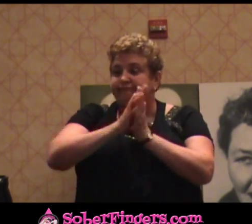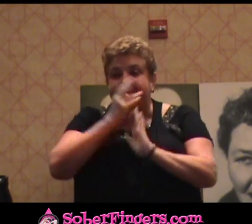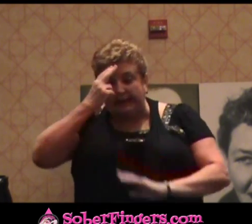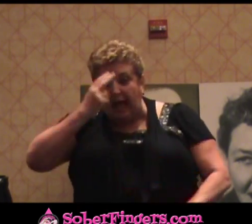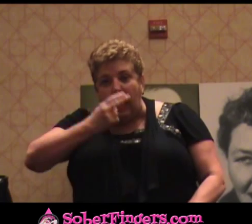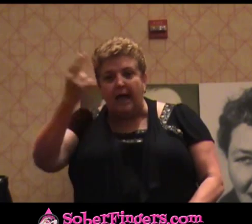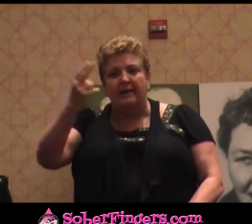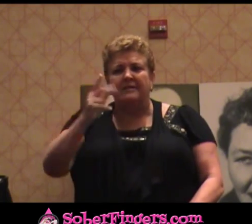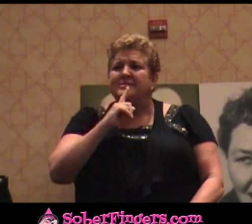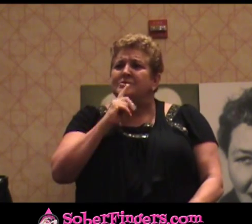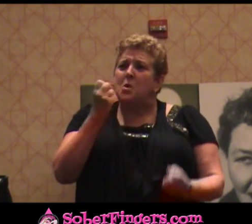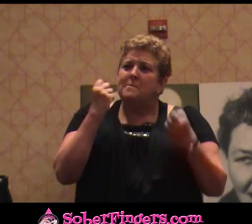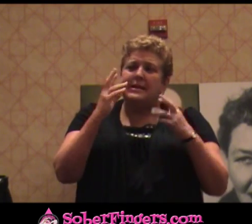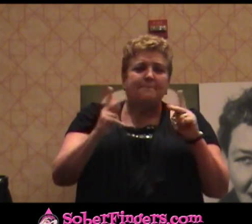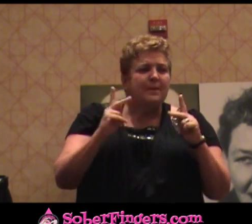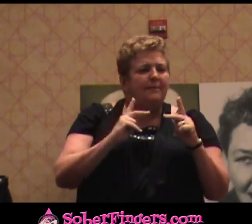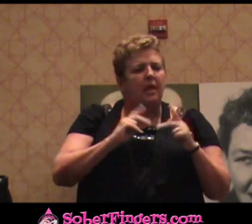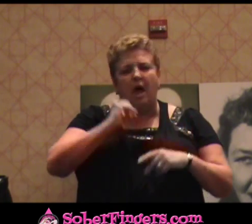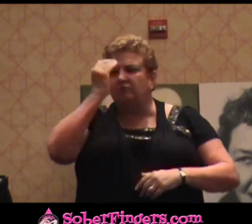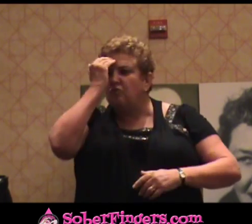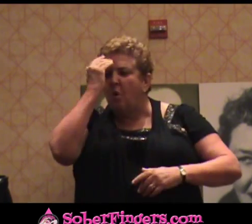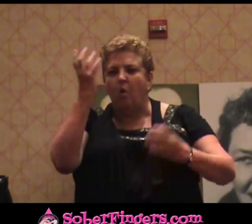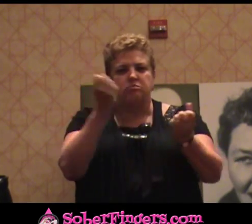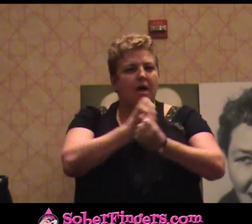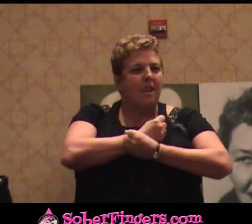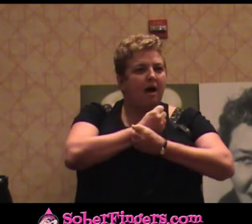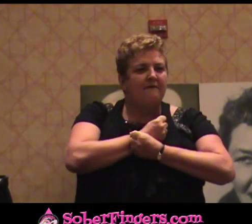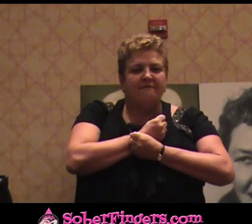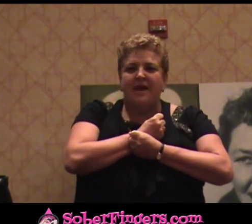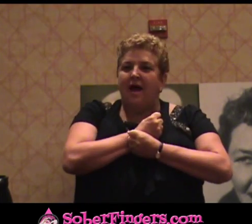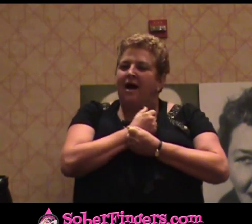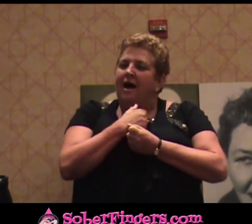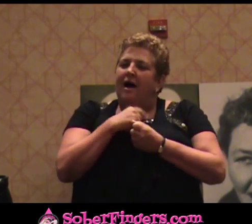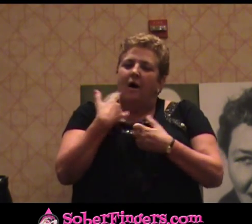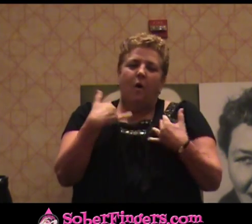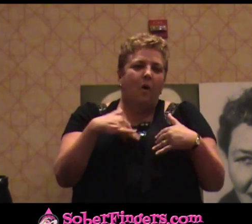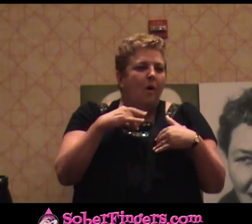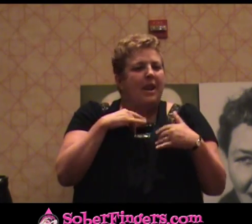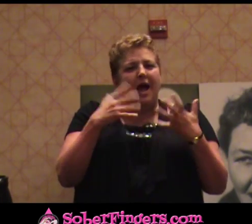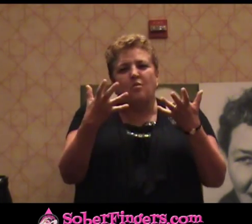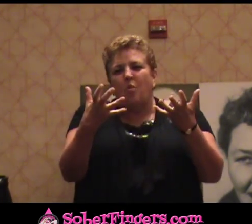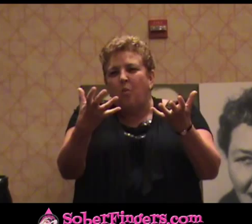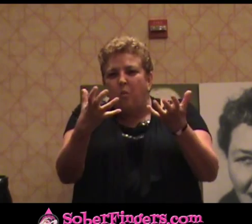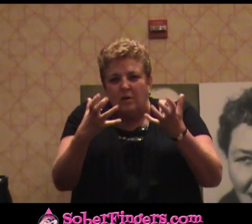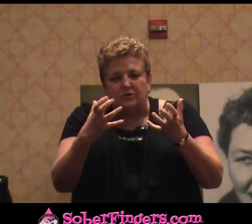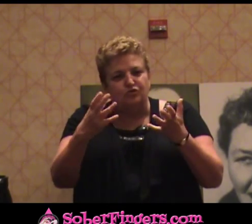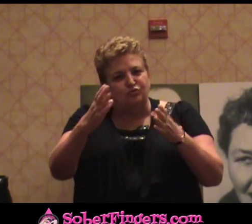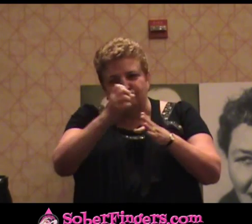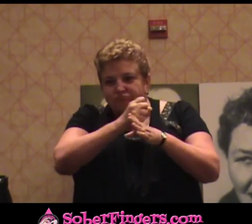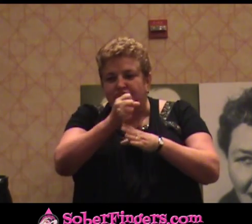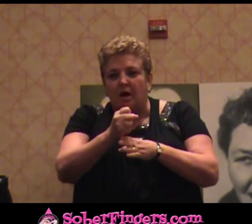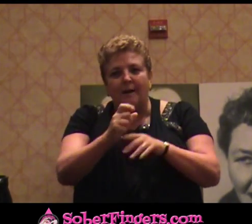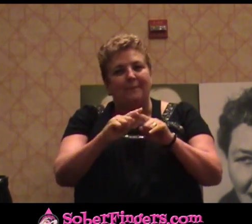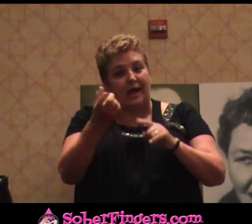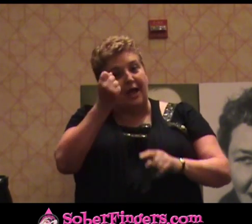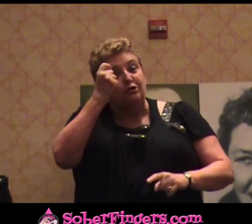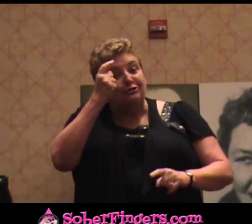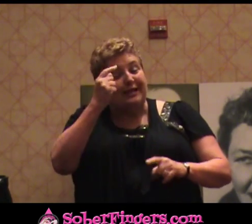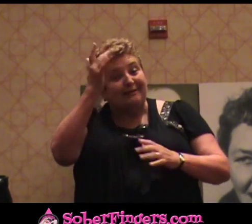know and love in these rooms, and as much as I want it for you, I understand the disease of alcoholism, and it takes the best of us out.